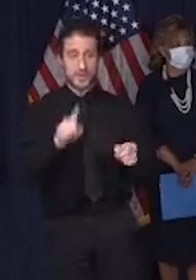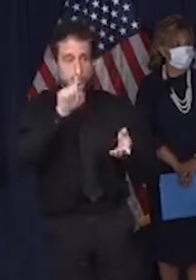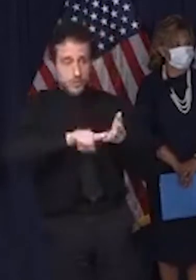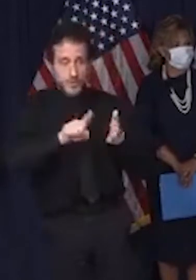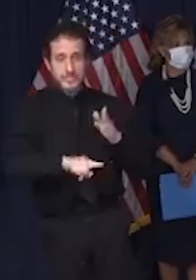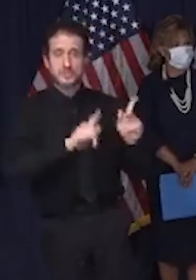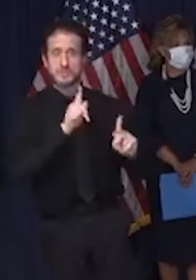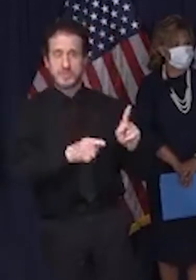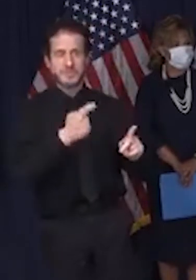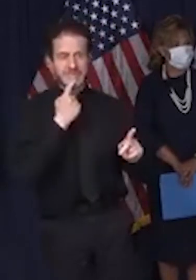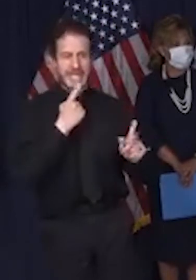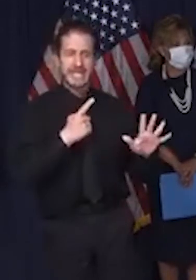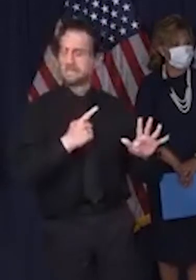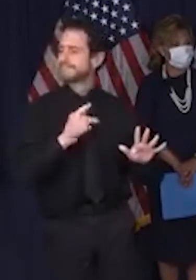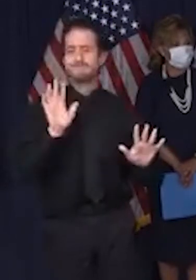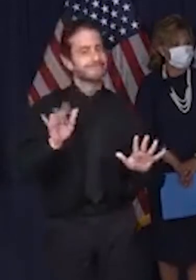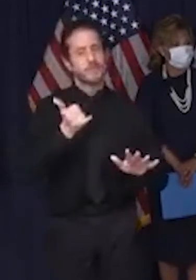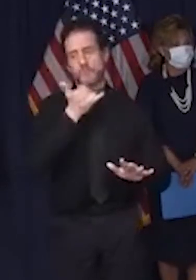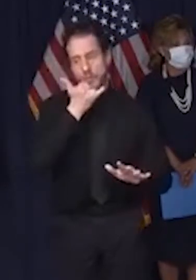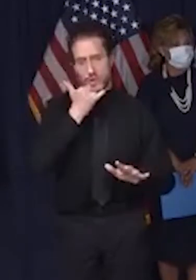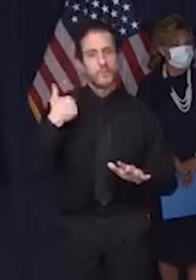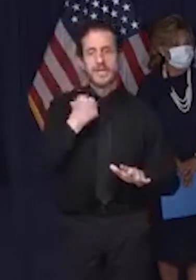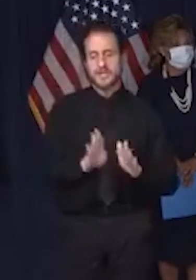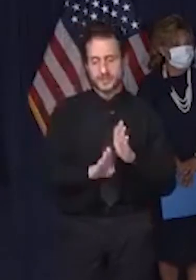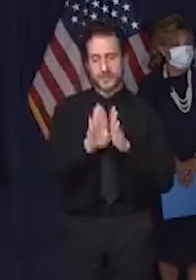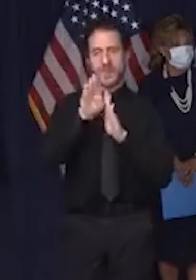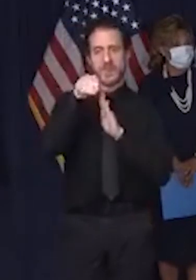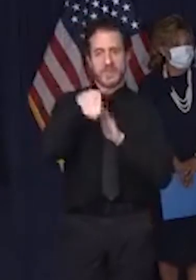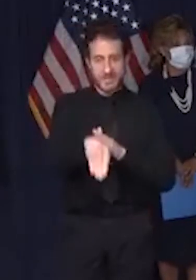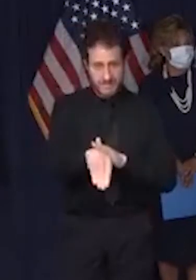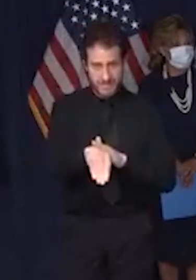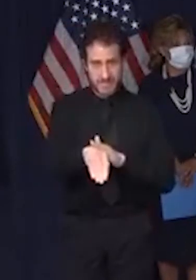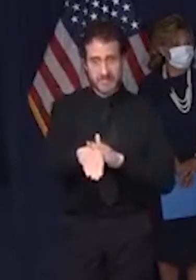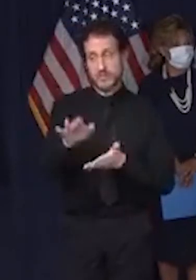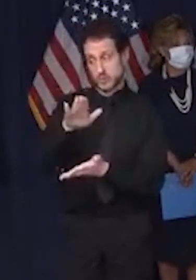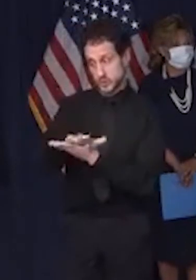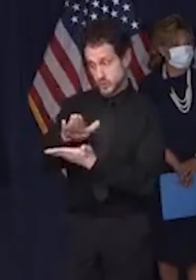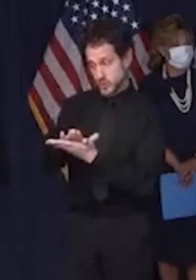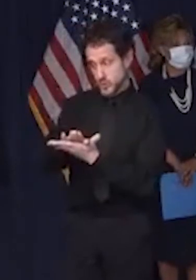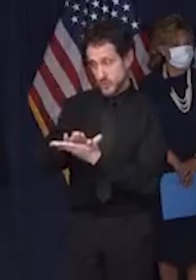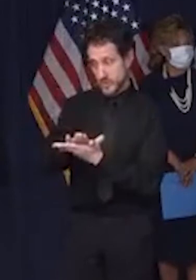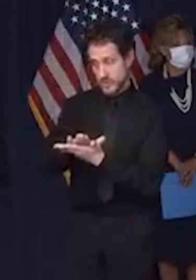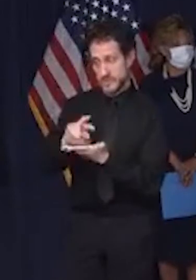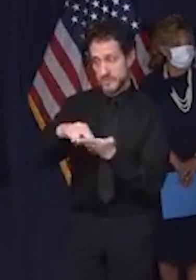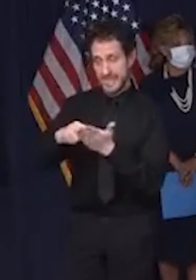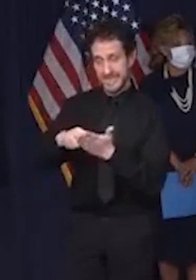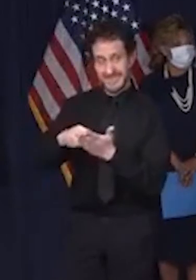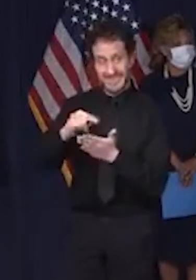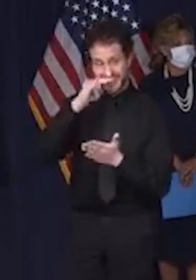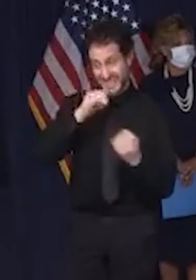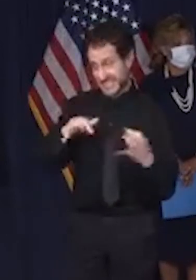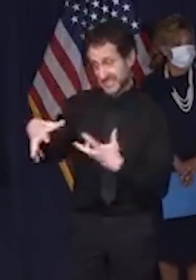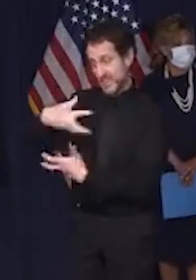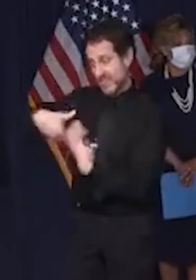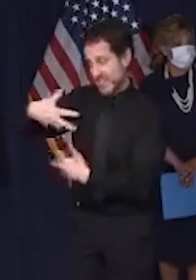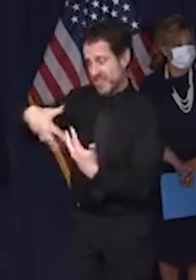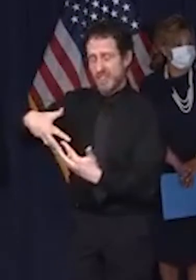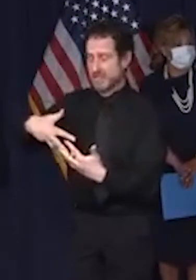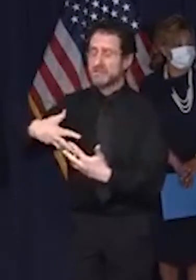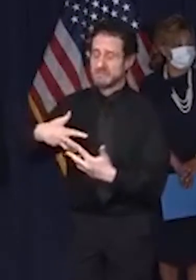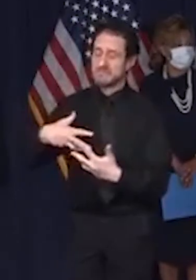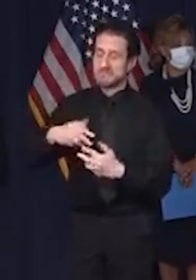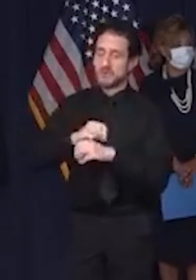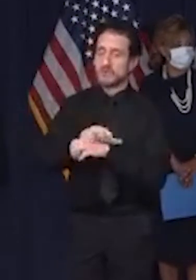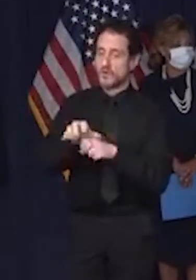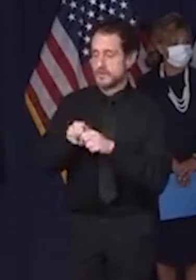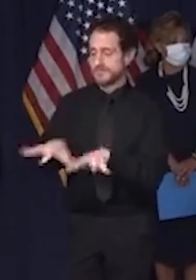to bend the curve downward. Folks, I've said time and time again, my decisions are hard ones,